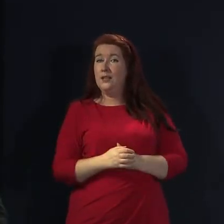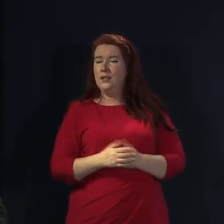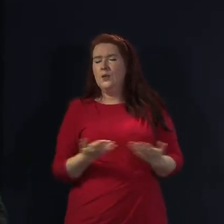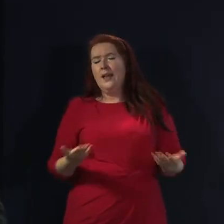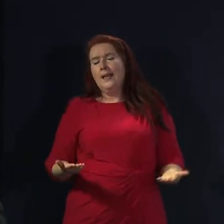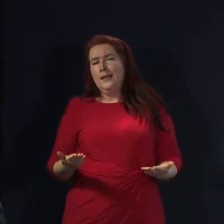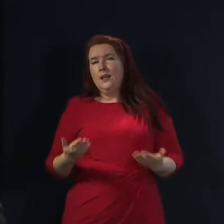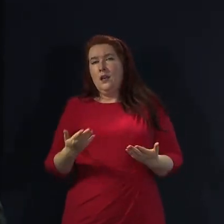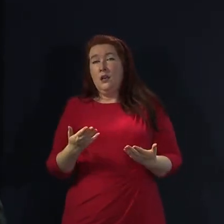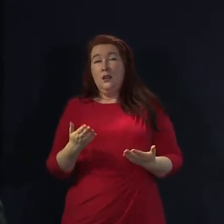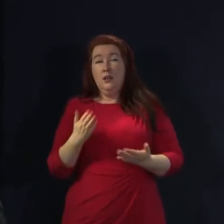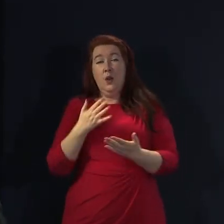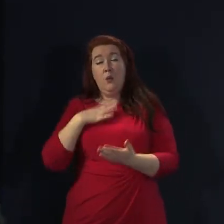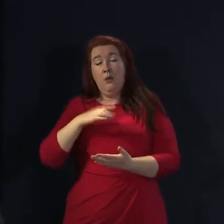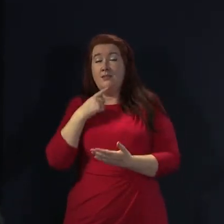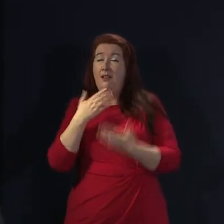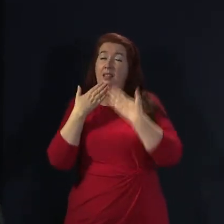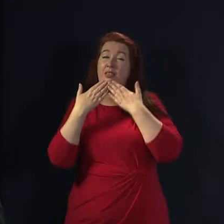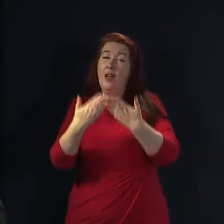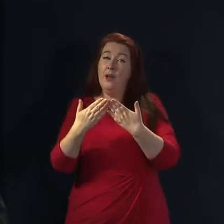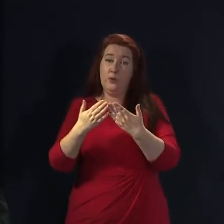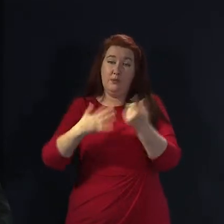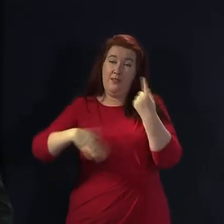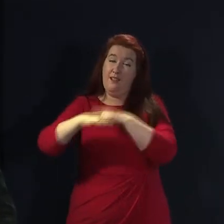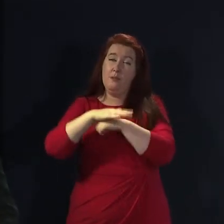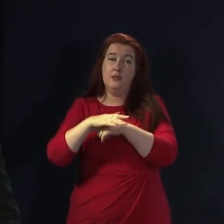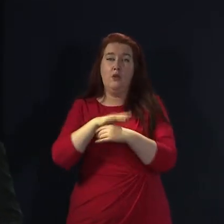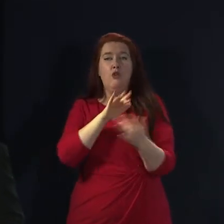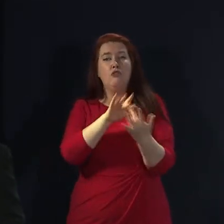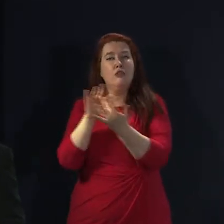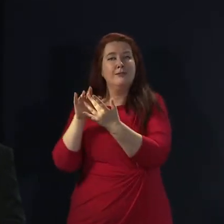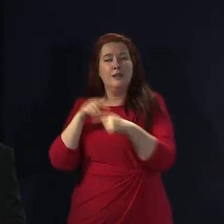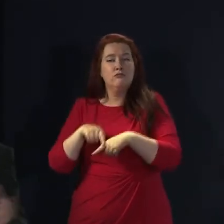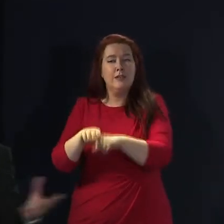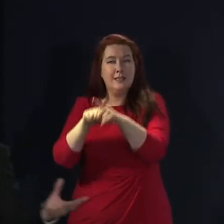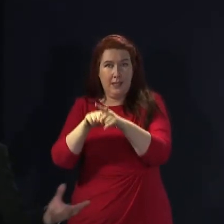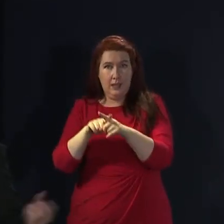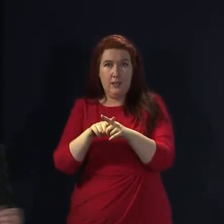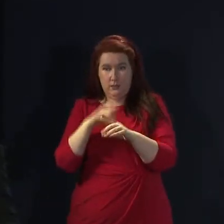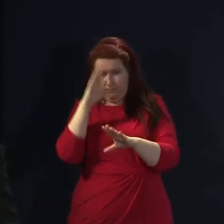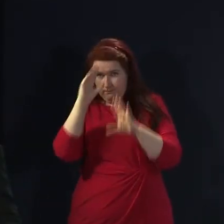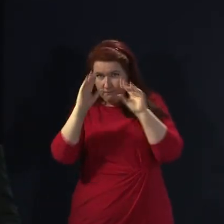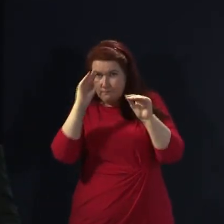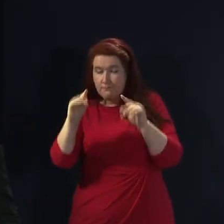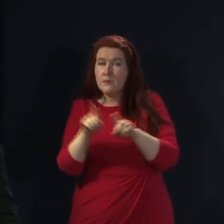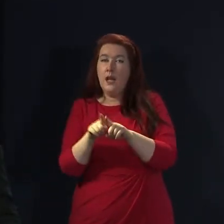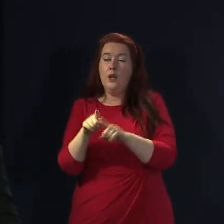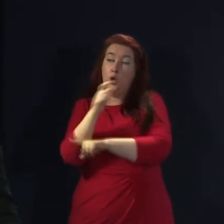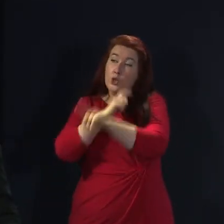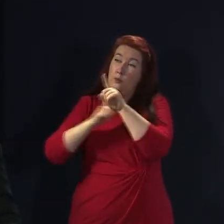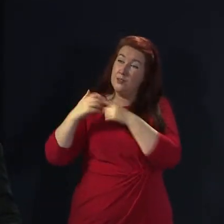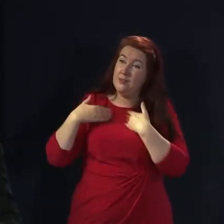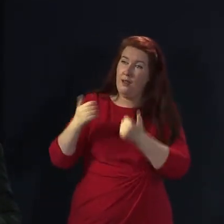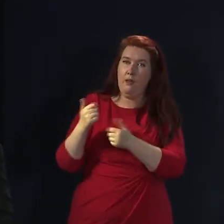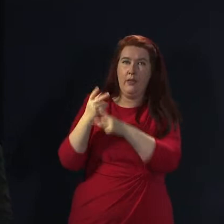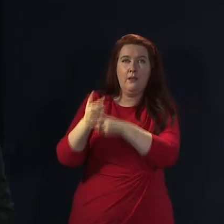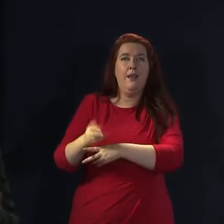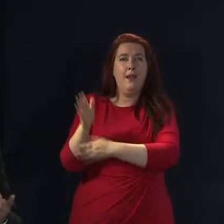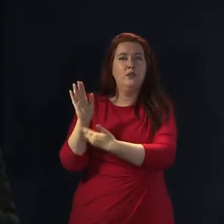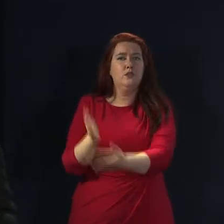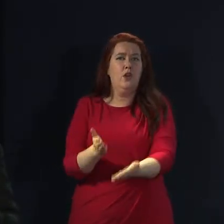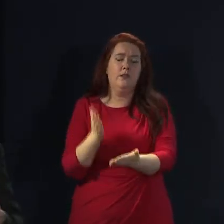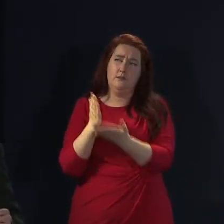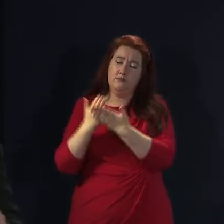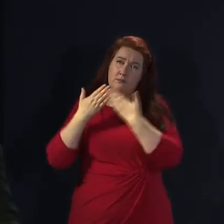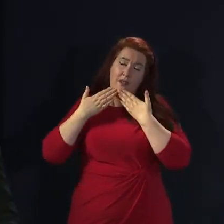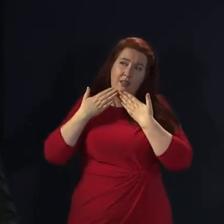just now is just thank everyone in the contact tracing teams and public health teams across the country and across community healthcare services for everything that